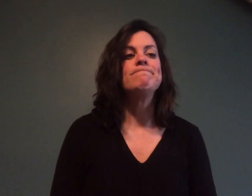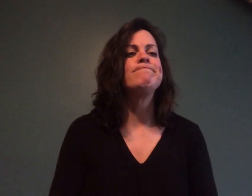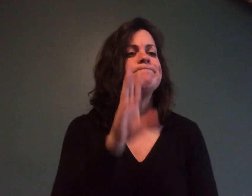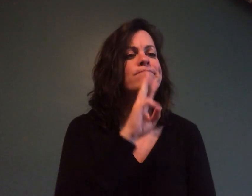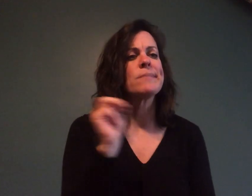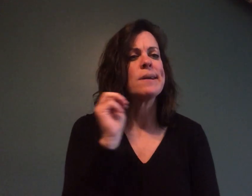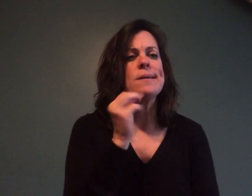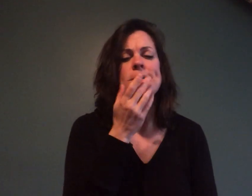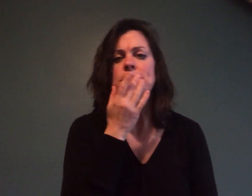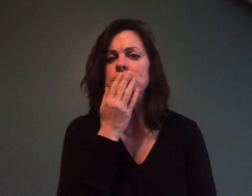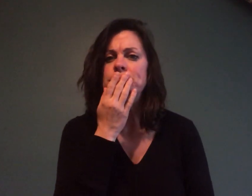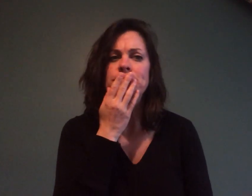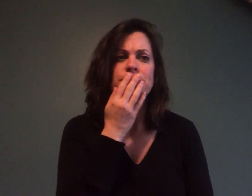As I got a lot going on here.